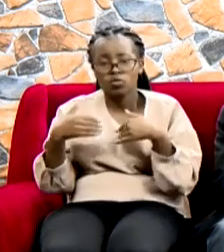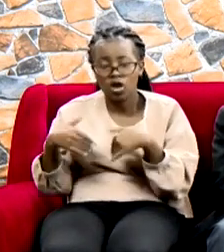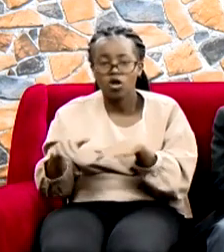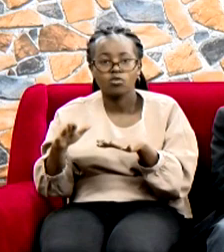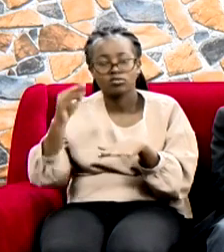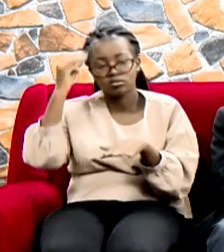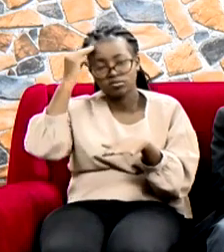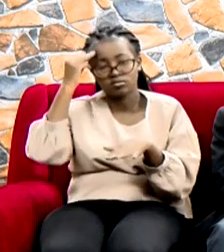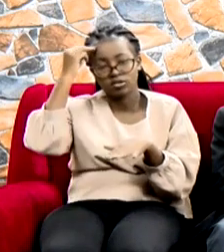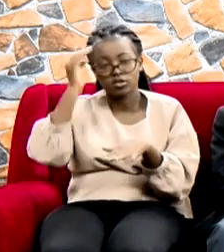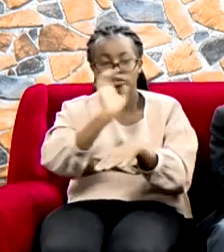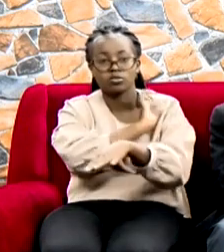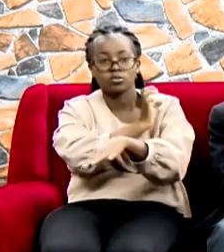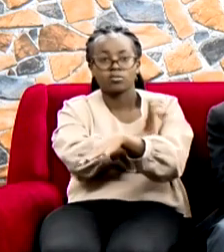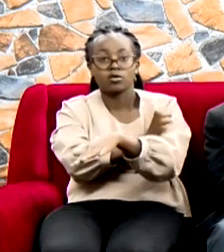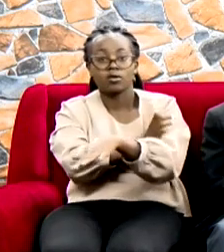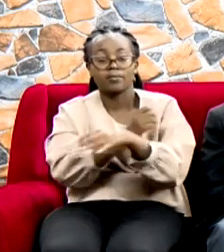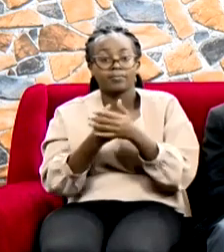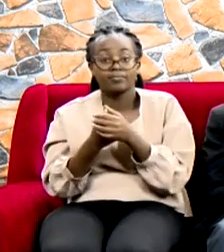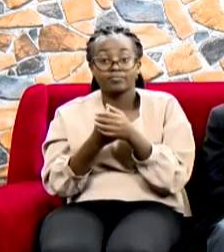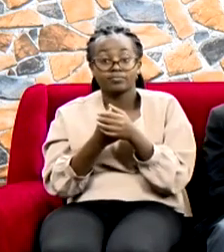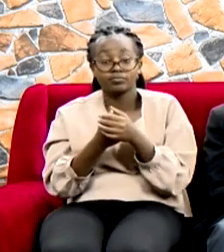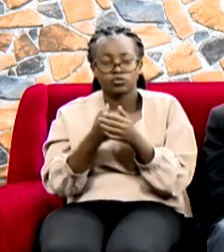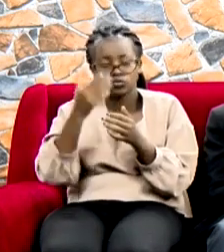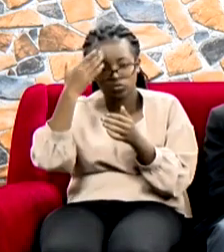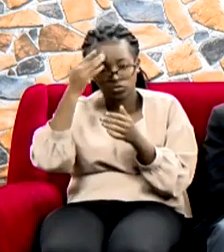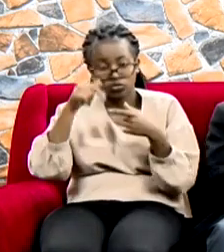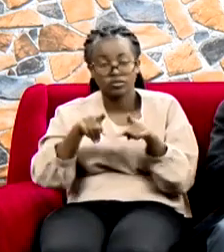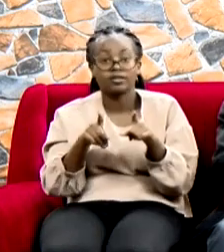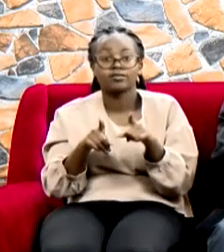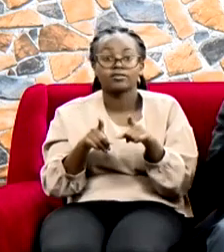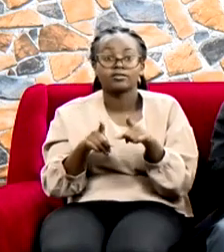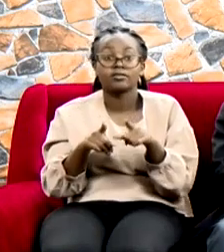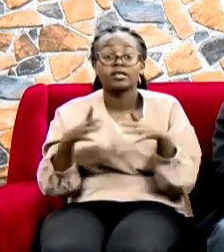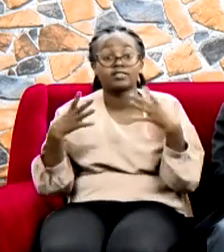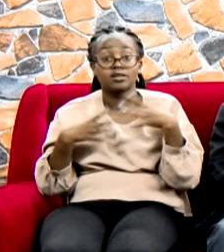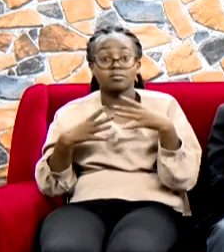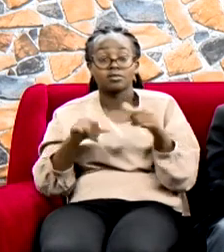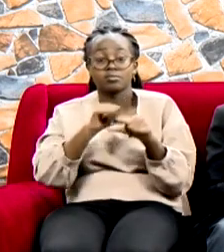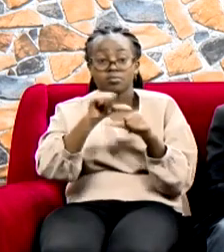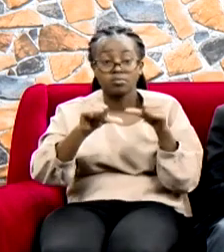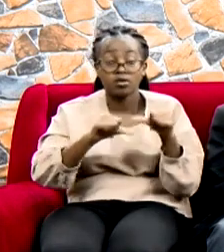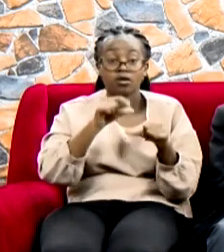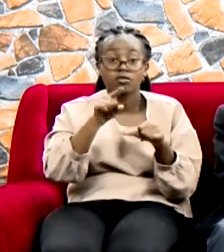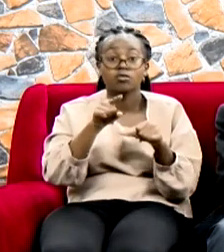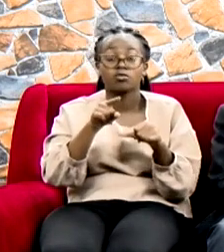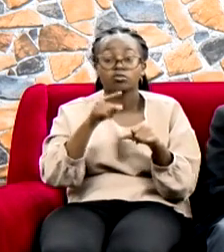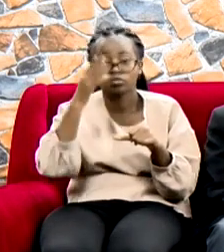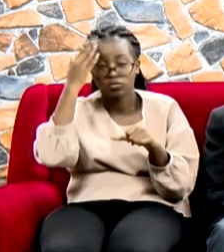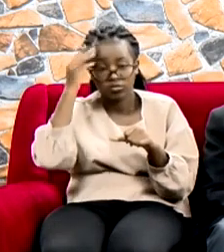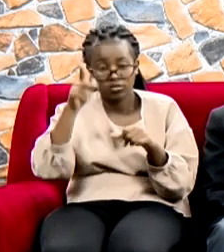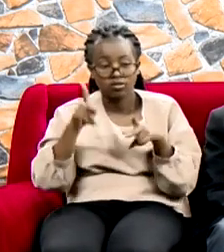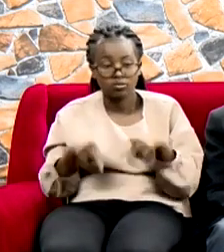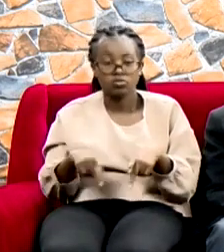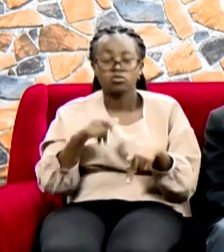mental power. So you don't realize it yourself. Okay. Yeah, so it's the people around you who will realize that. But this person